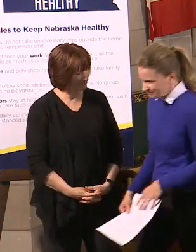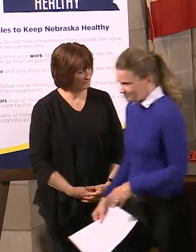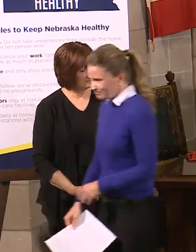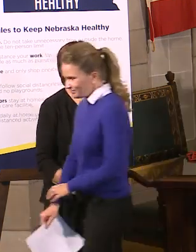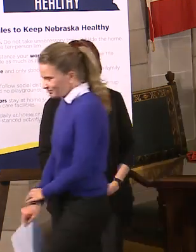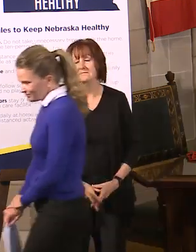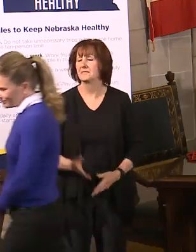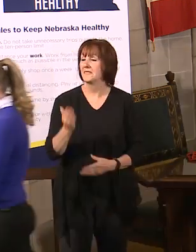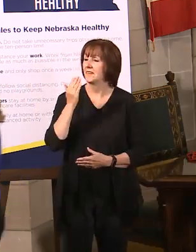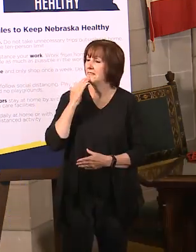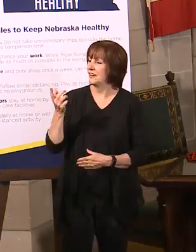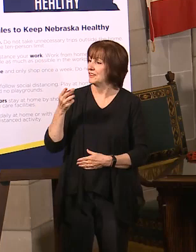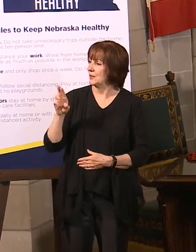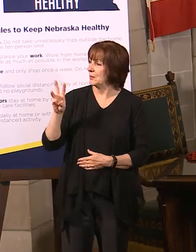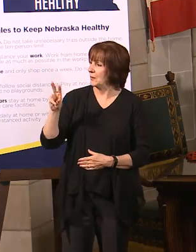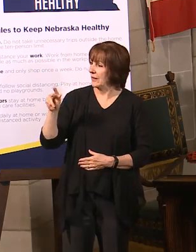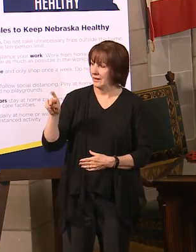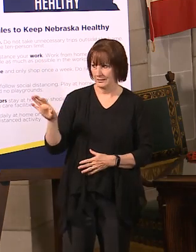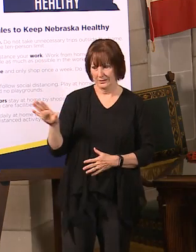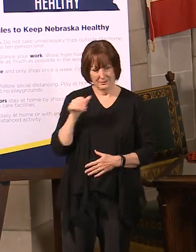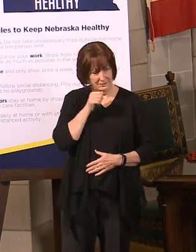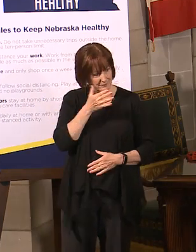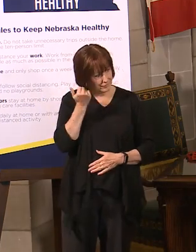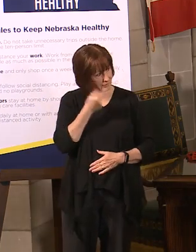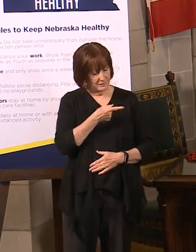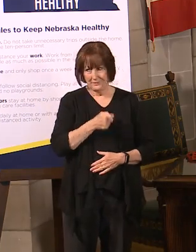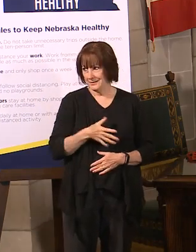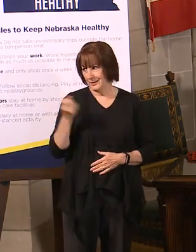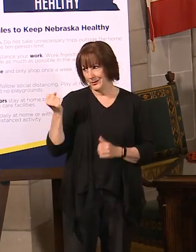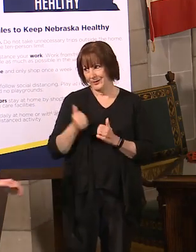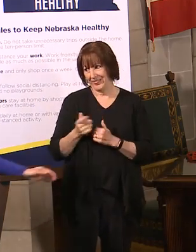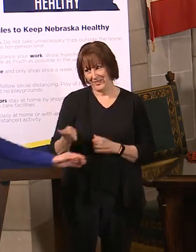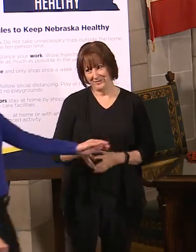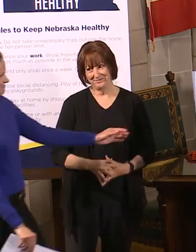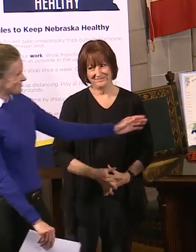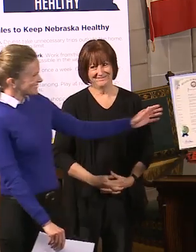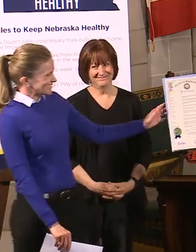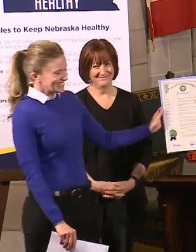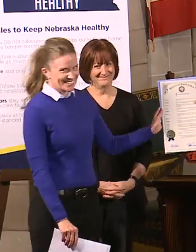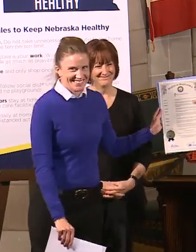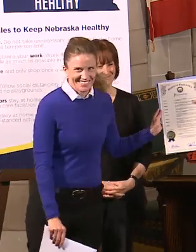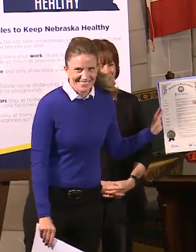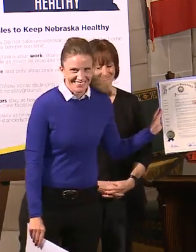All right, well, hey, thank you very much, Dr. Wade, but don't forget, you gotta take this with you. That's for you.